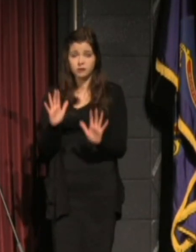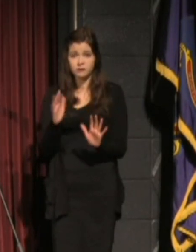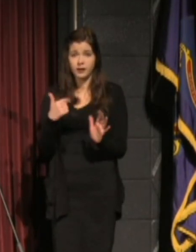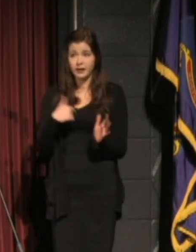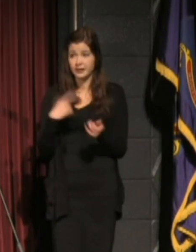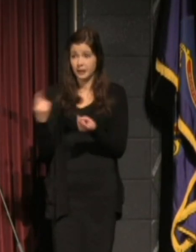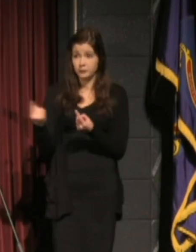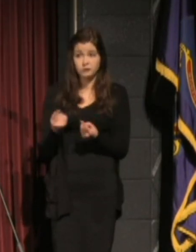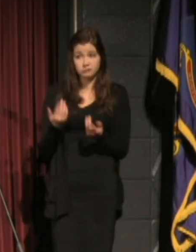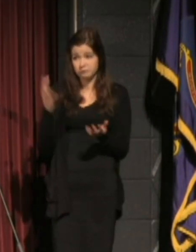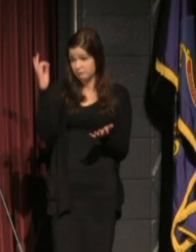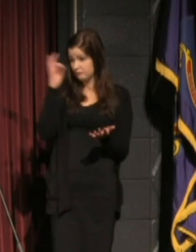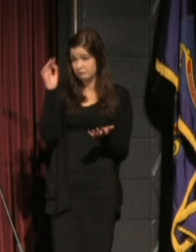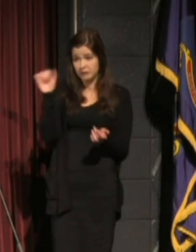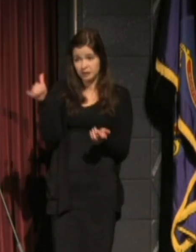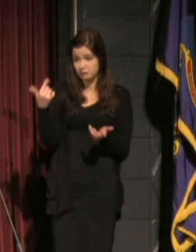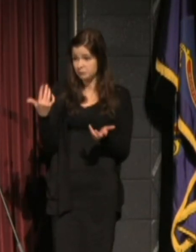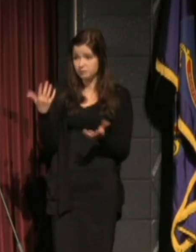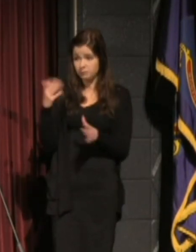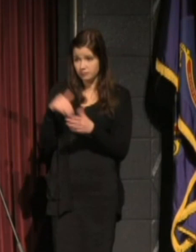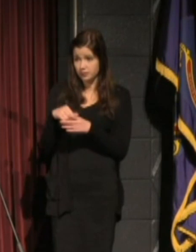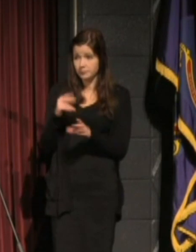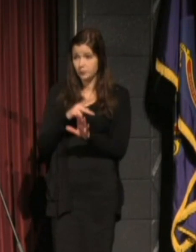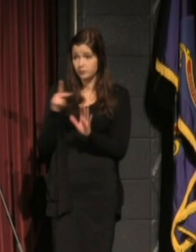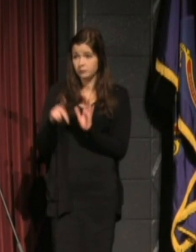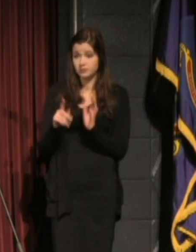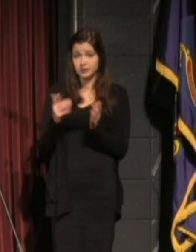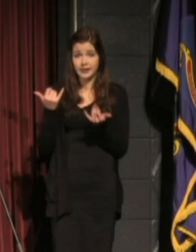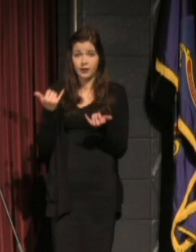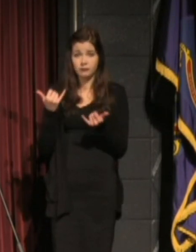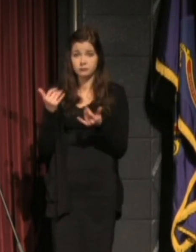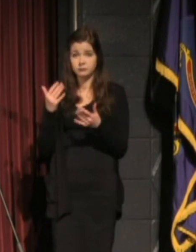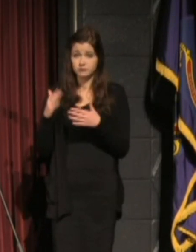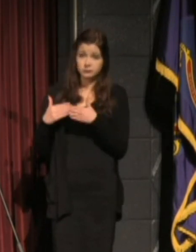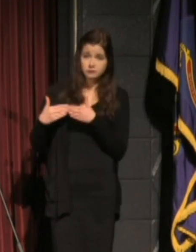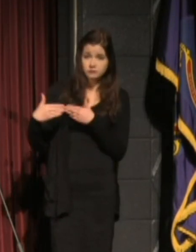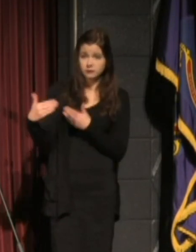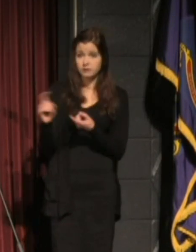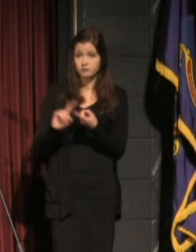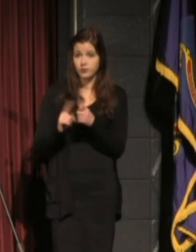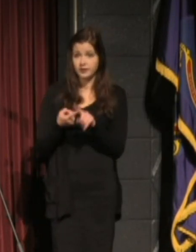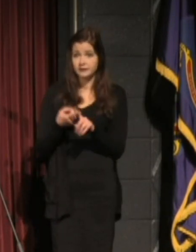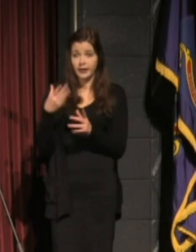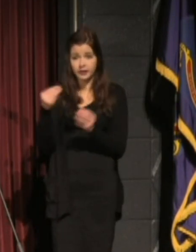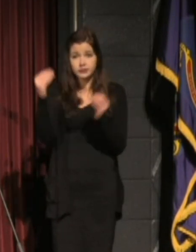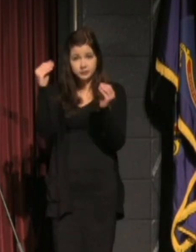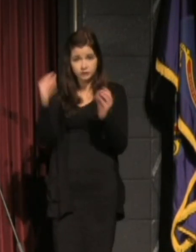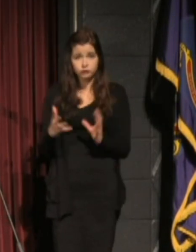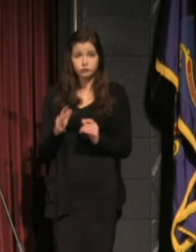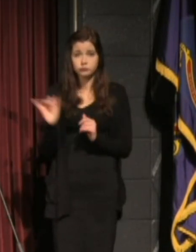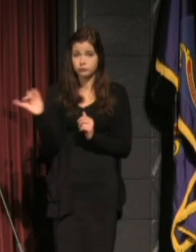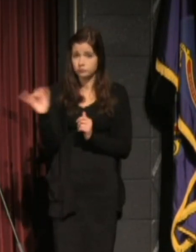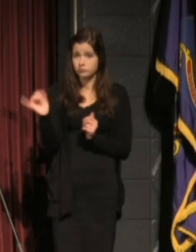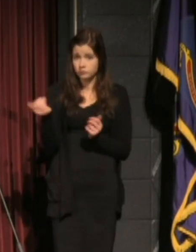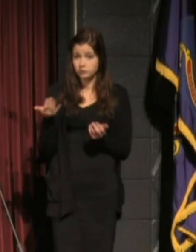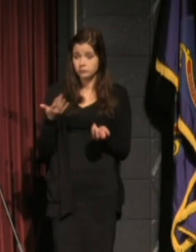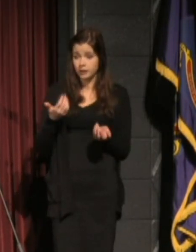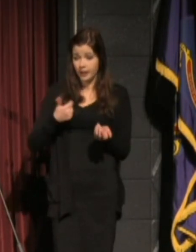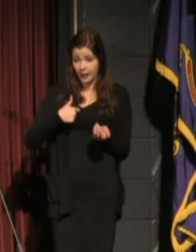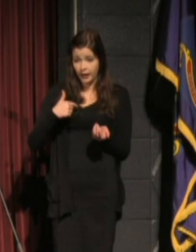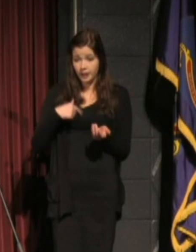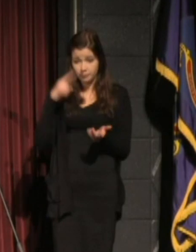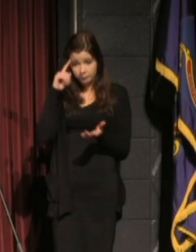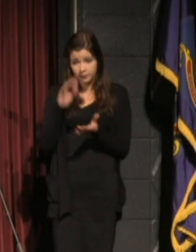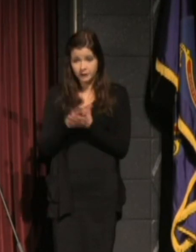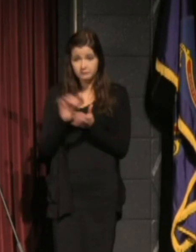in my program, and they are all now lifelong friends, including my instructors. Myself, and I believe many